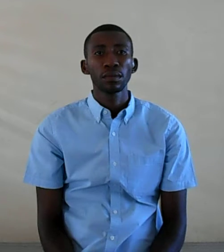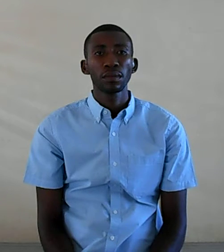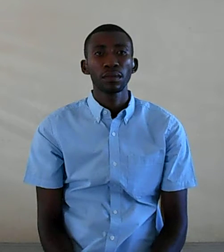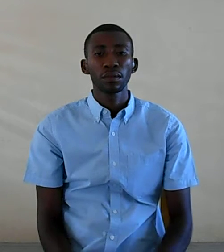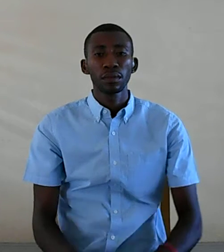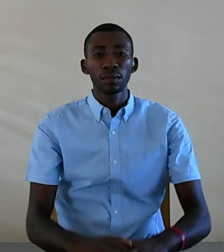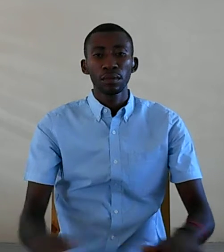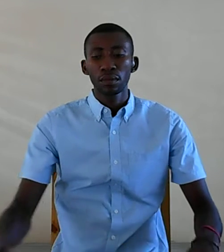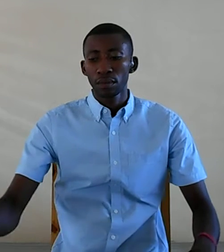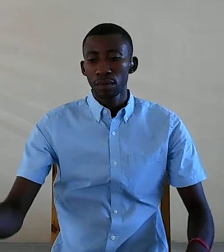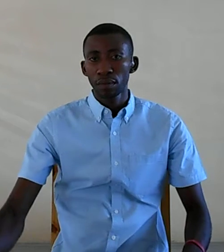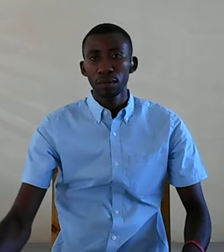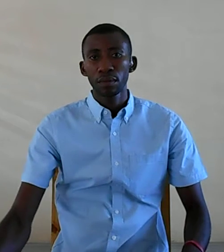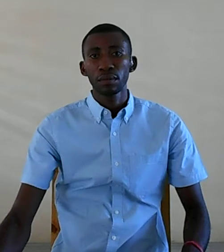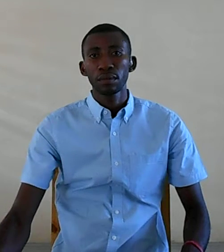Sol.